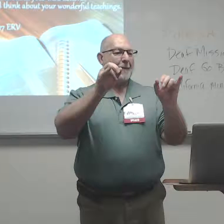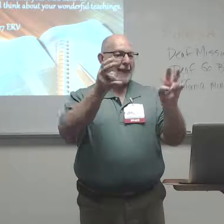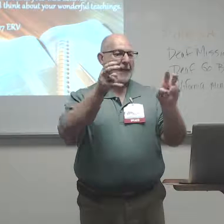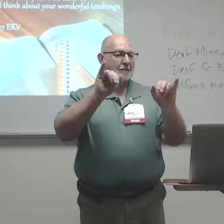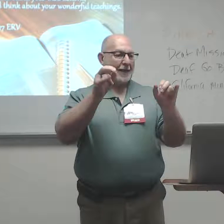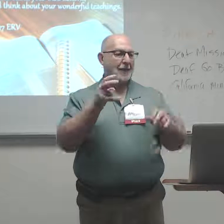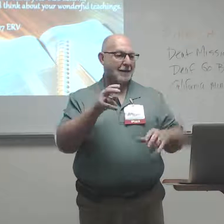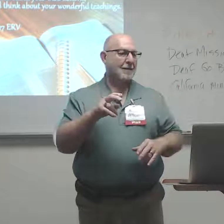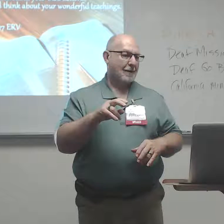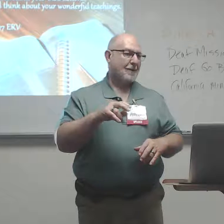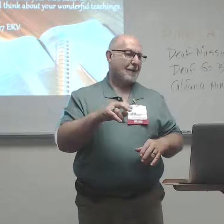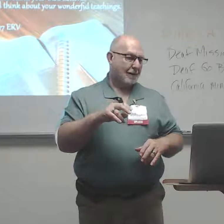There's